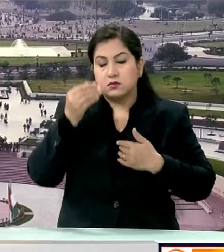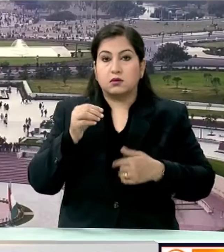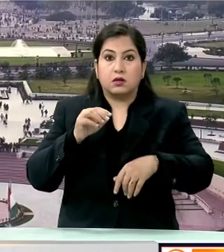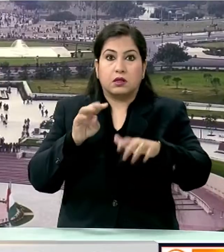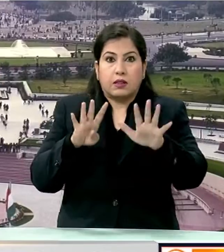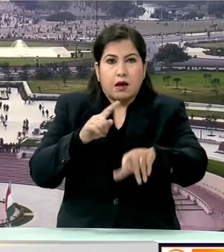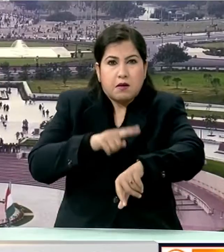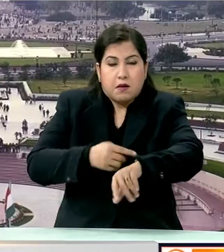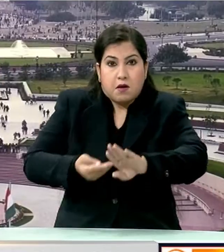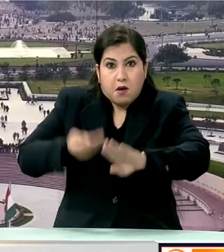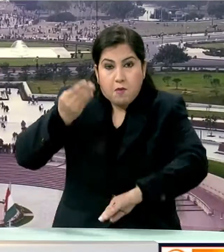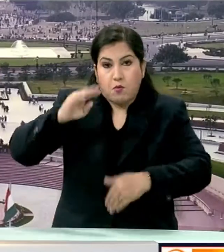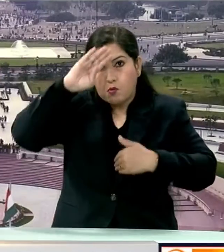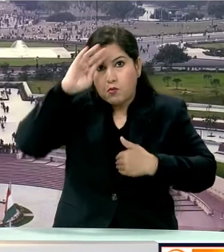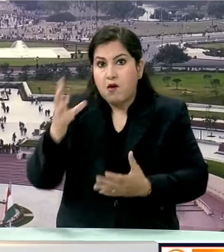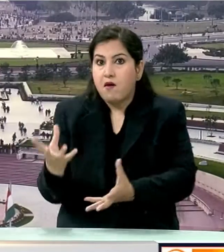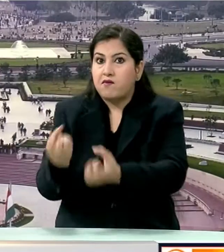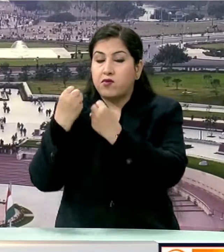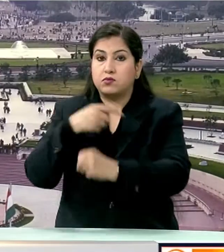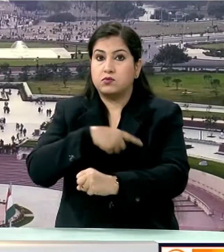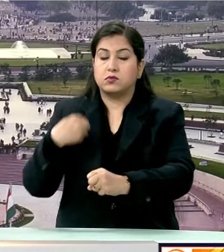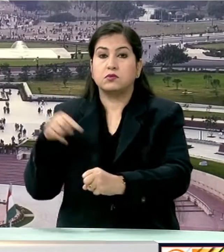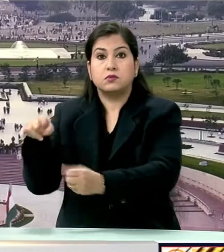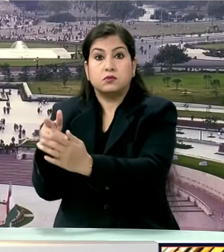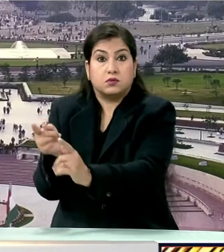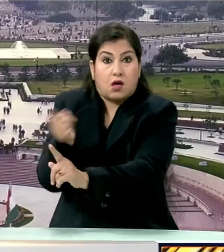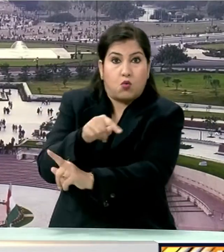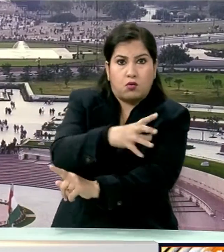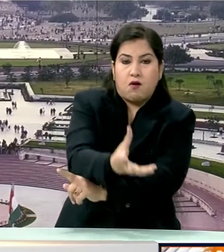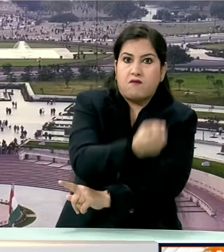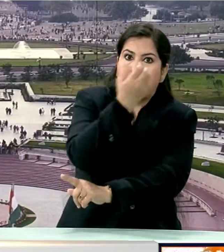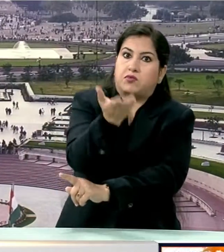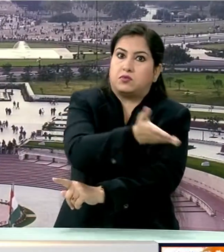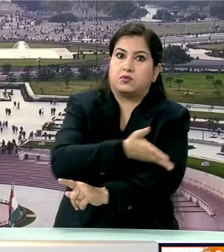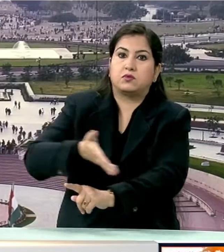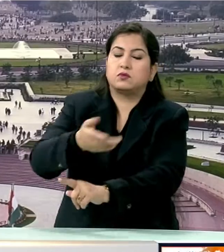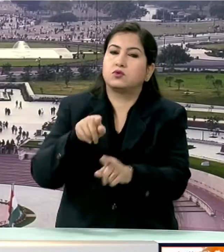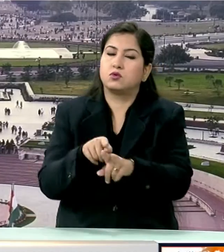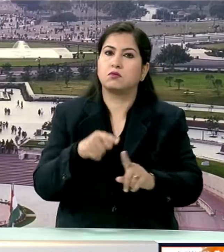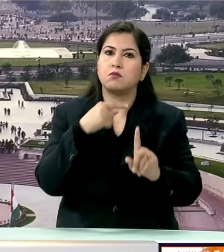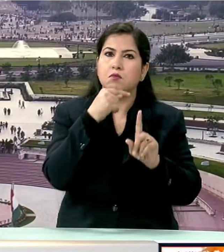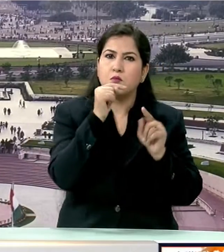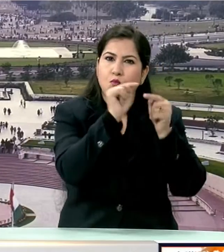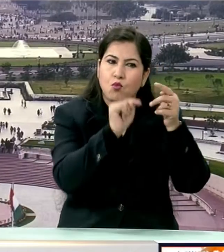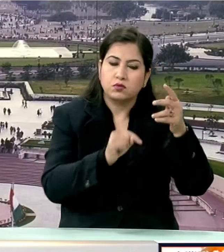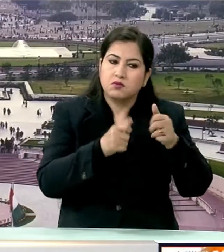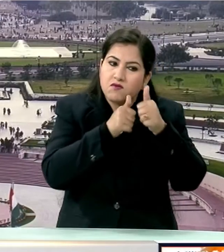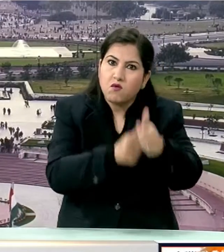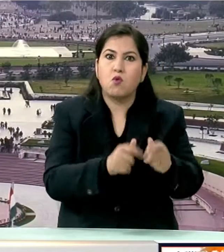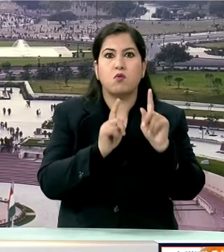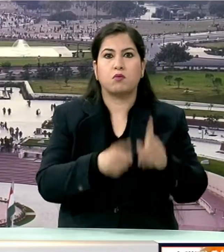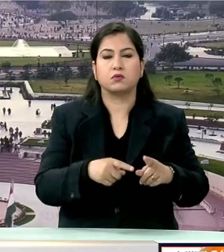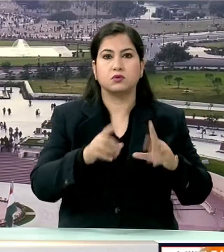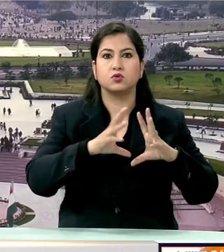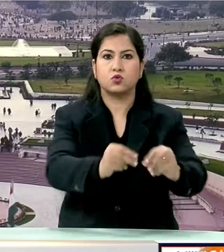cases reported outside China than inside, but the disease can be contained with the right measures. Tedros